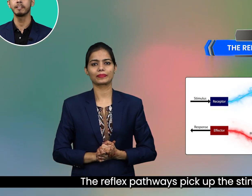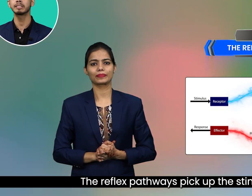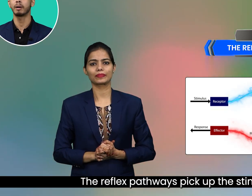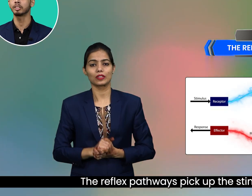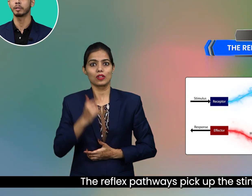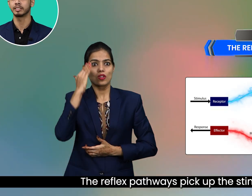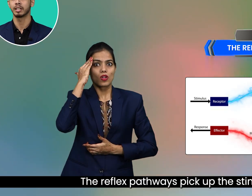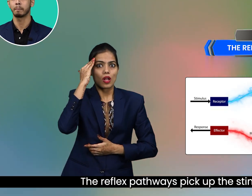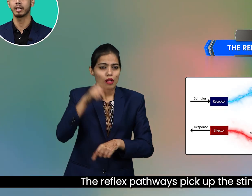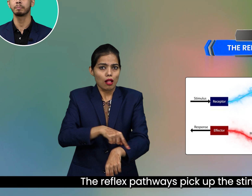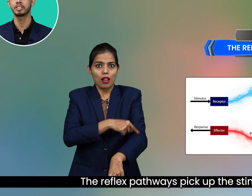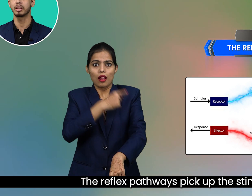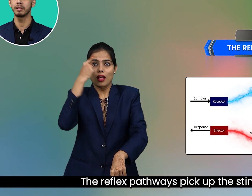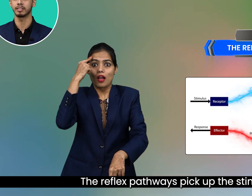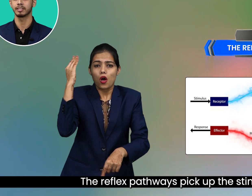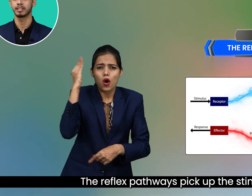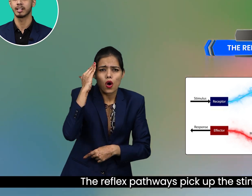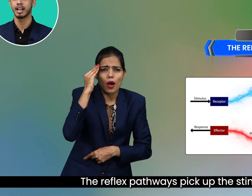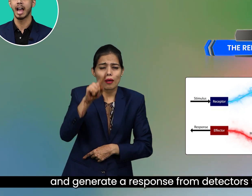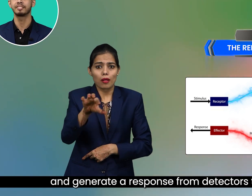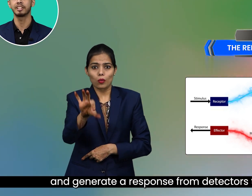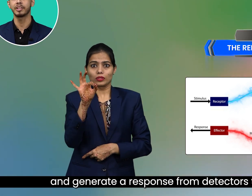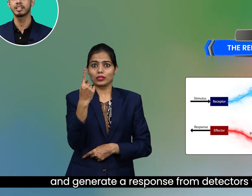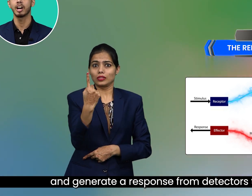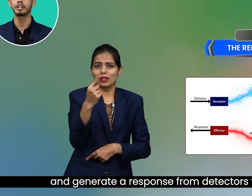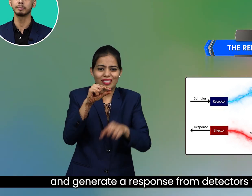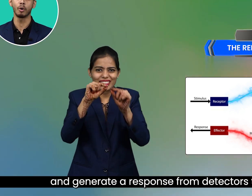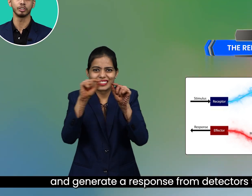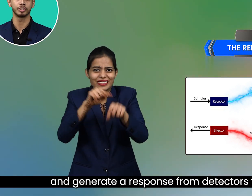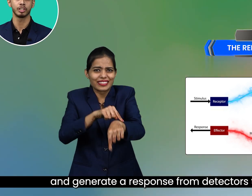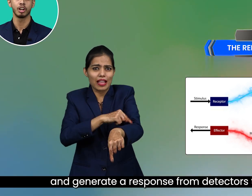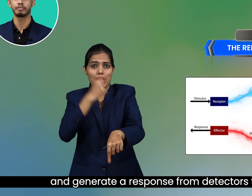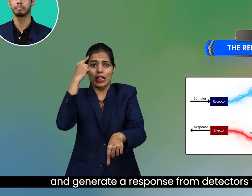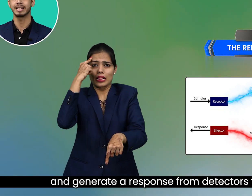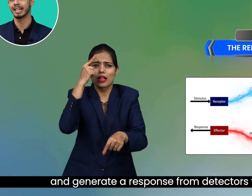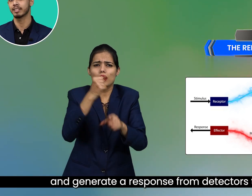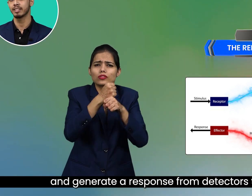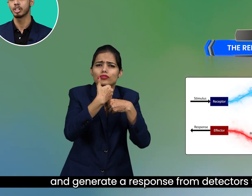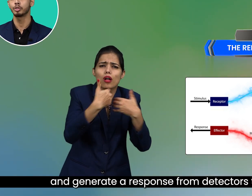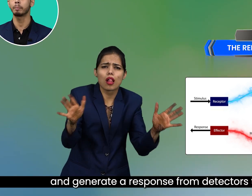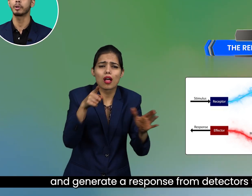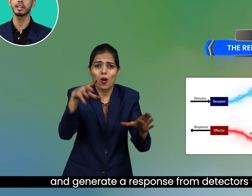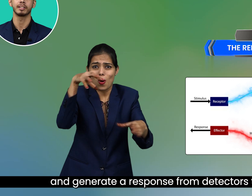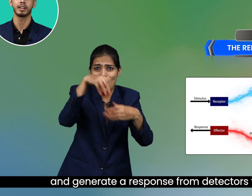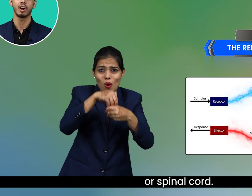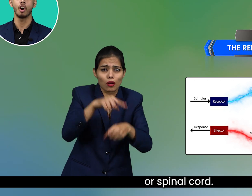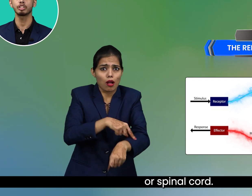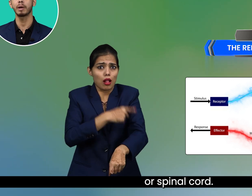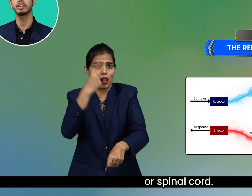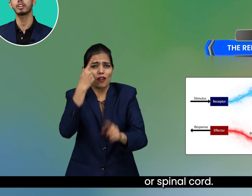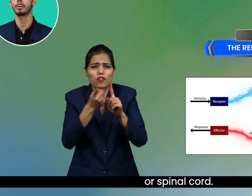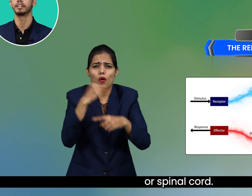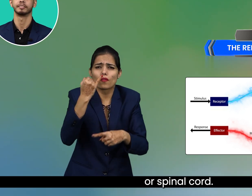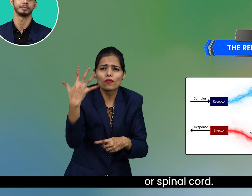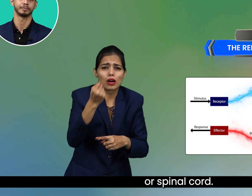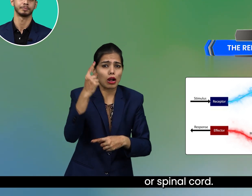The reflex pathways pick up the stimulus and generate a response from detector to the brain or